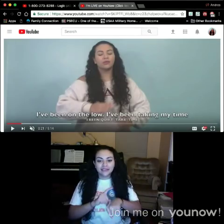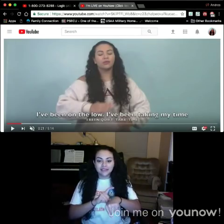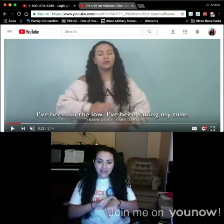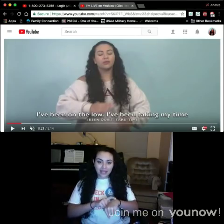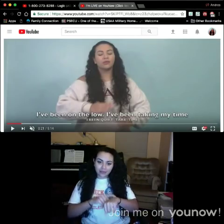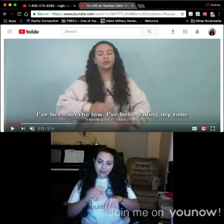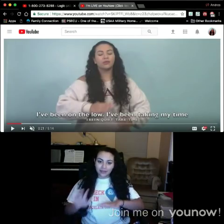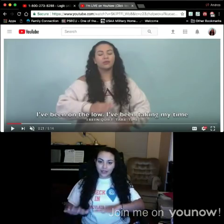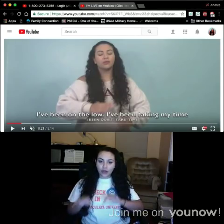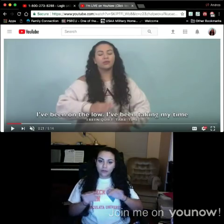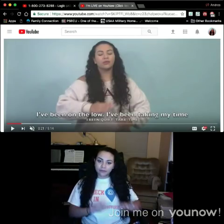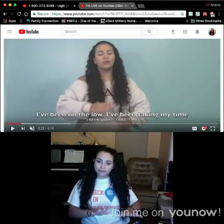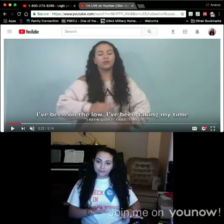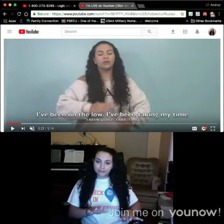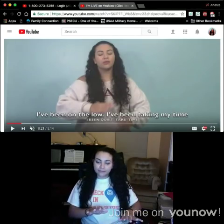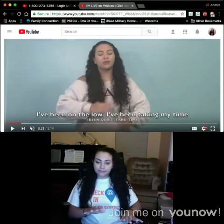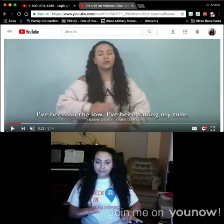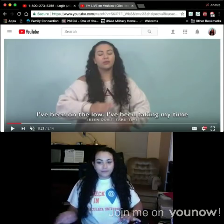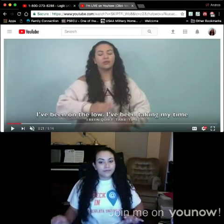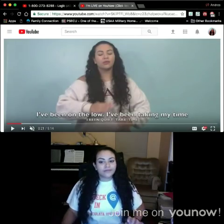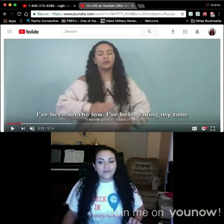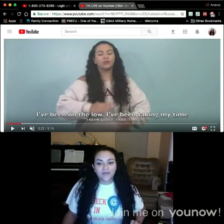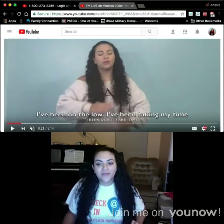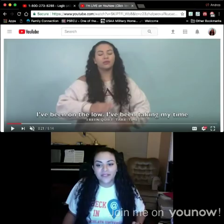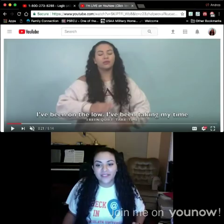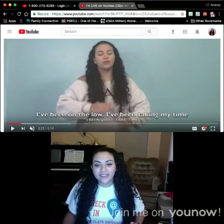time, is time, calm.